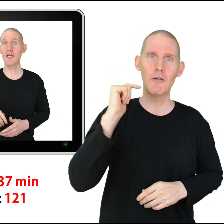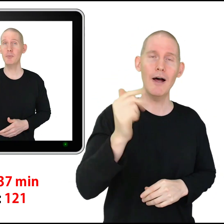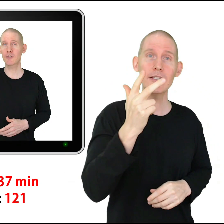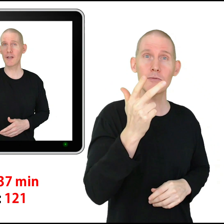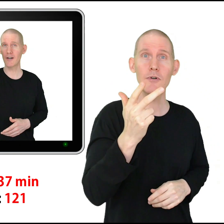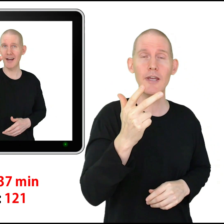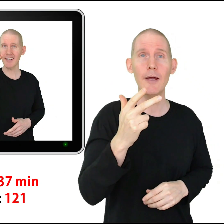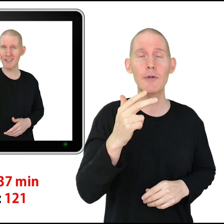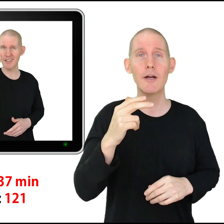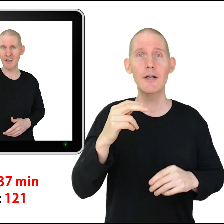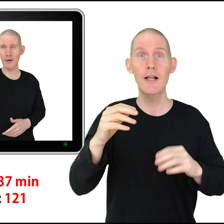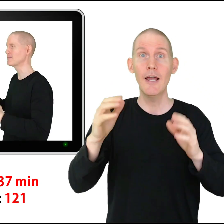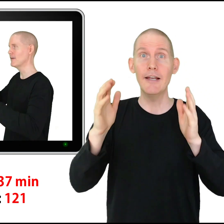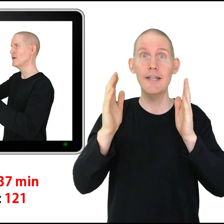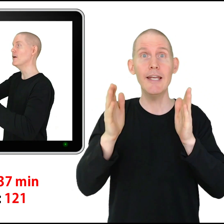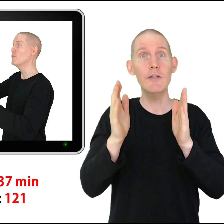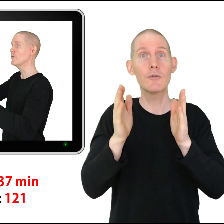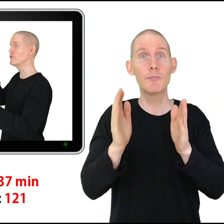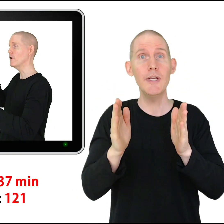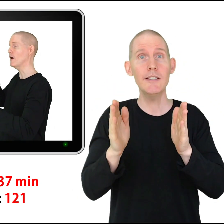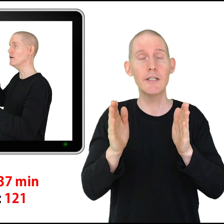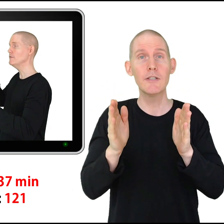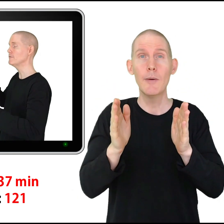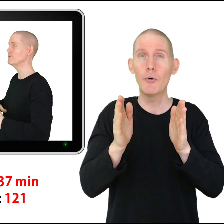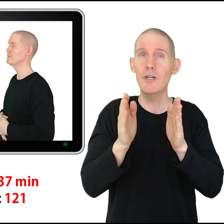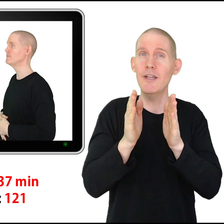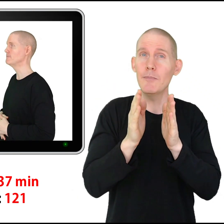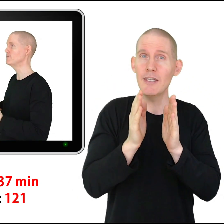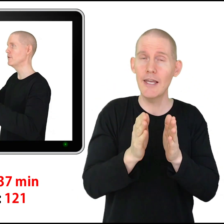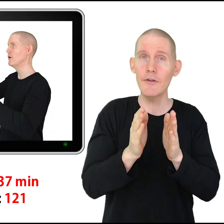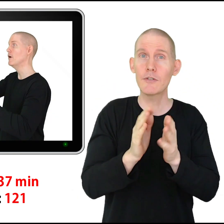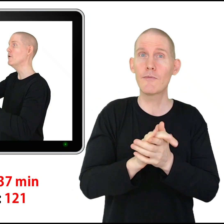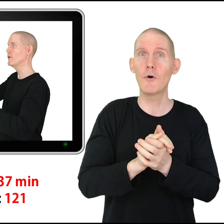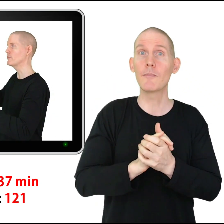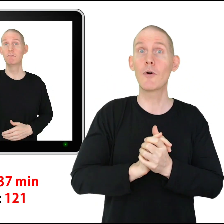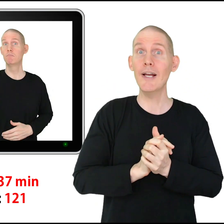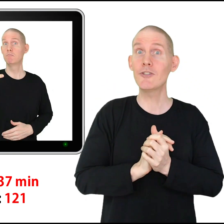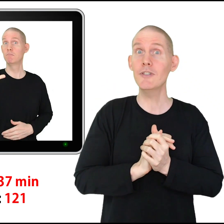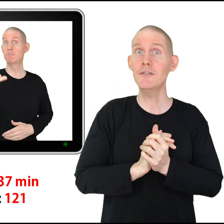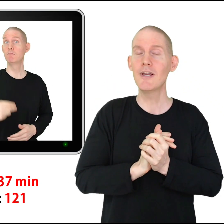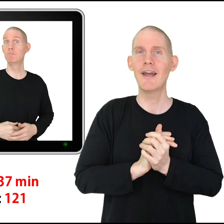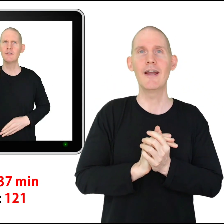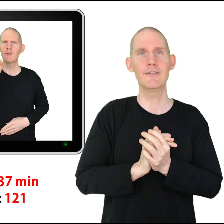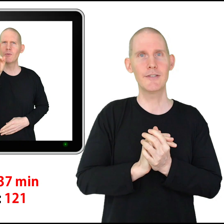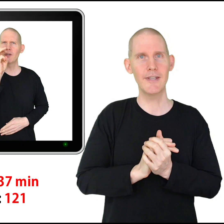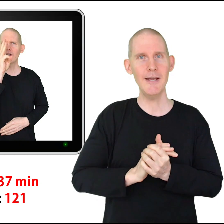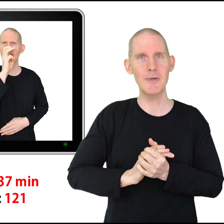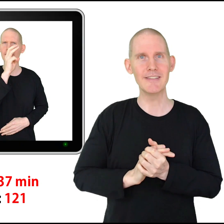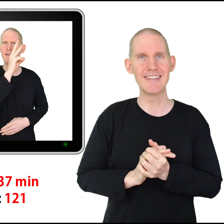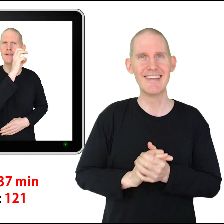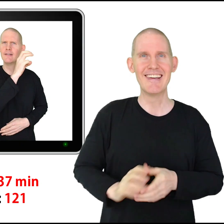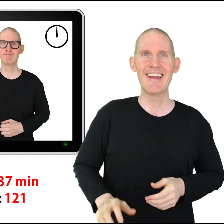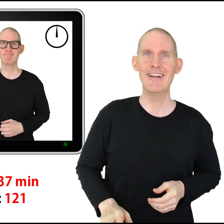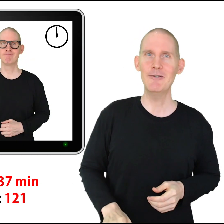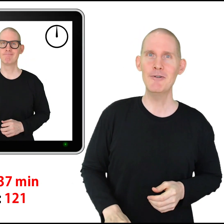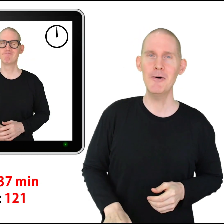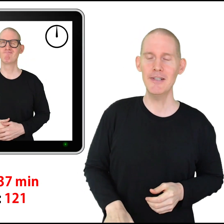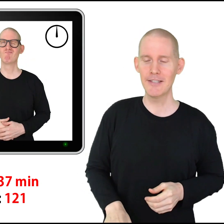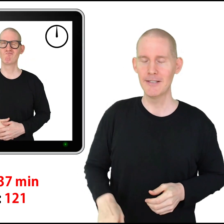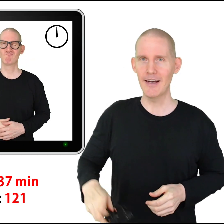lots of vocabulary, and taking those pieces, putting them together to form questions and statements. And you know it. I got